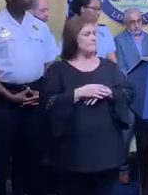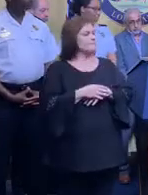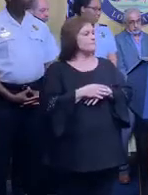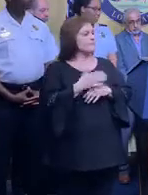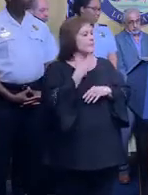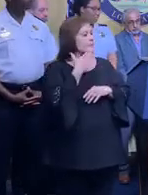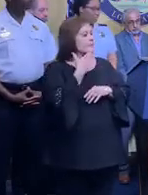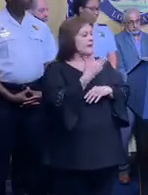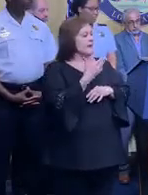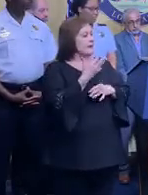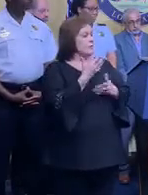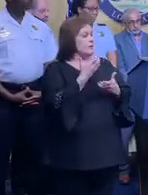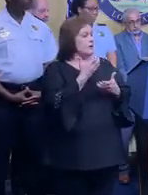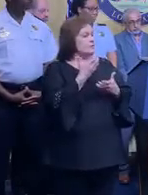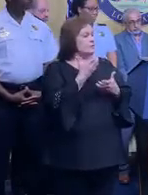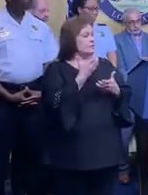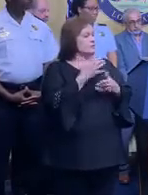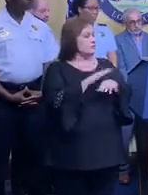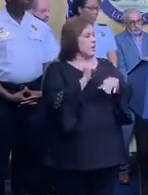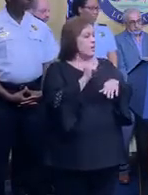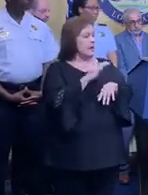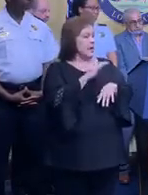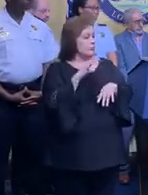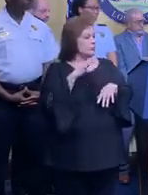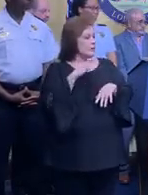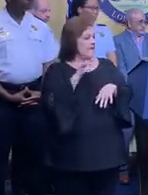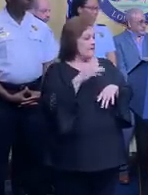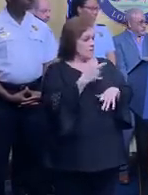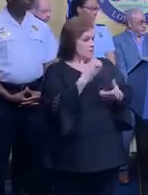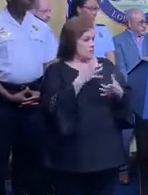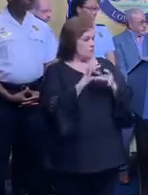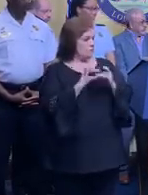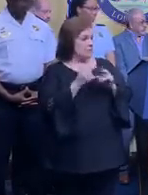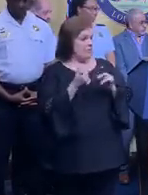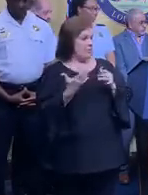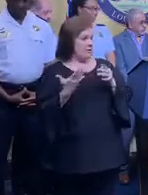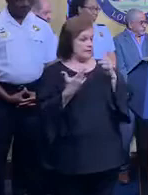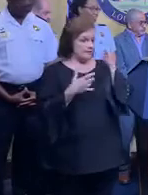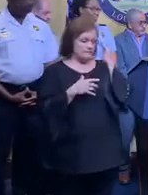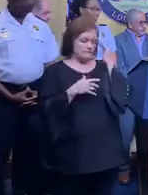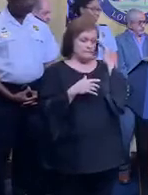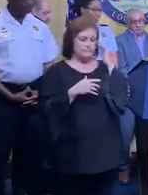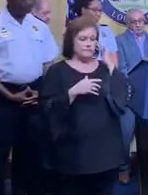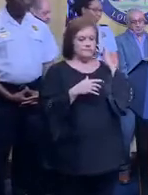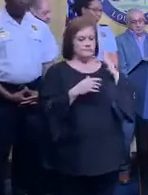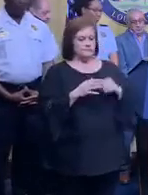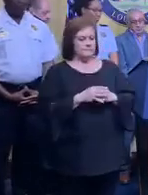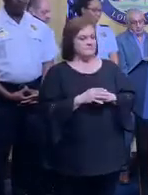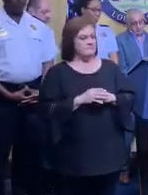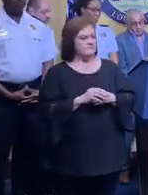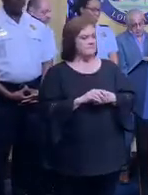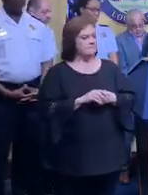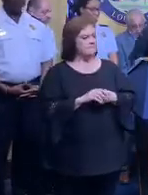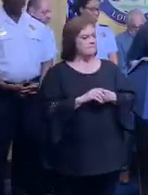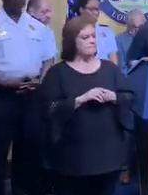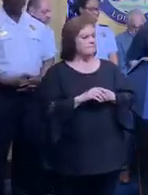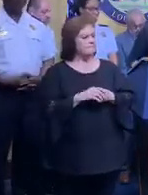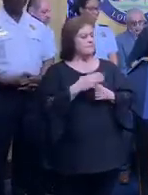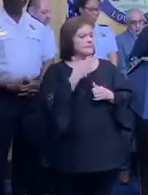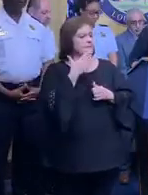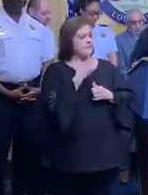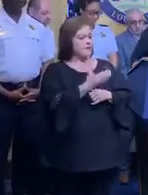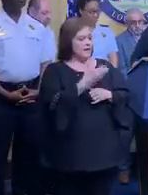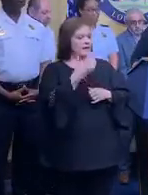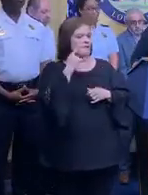And at this time, I would like to call on council members who would like to say a few words. Councilman Brissett. Thank you, Mayor,